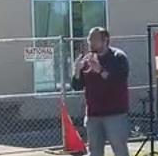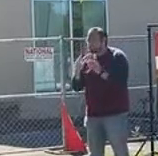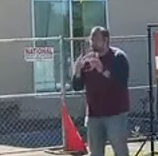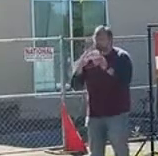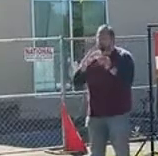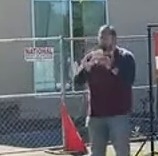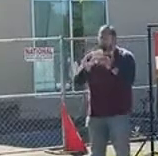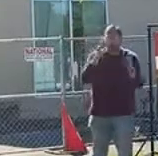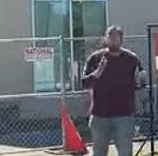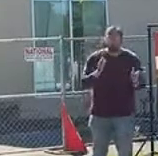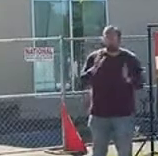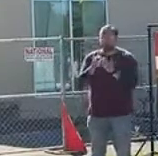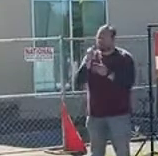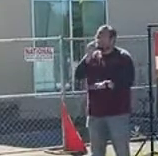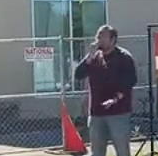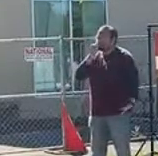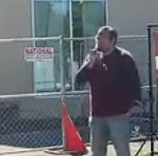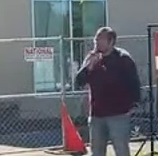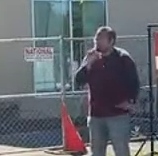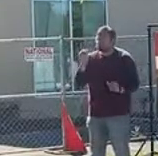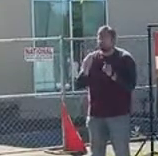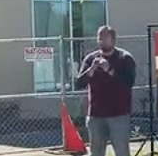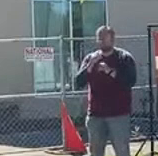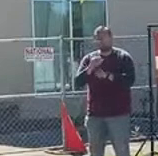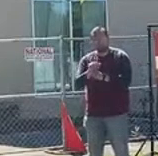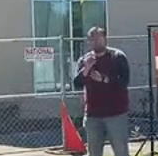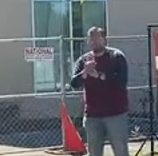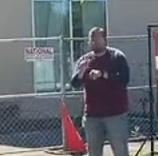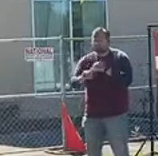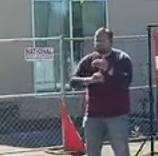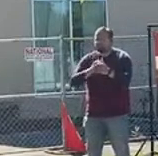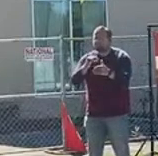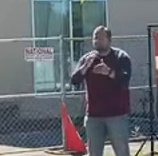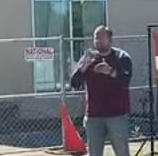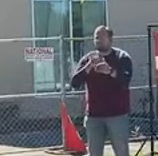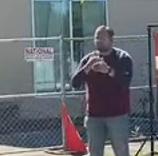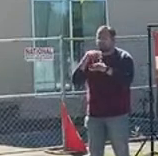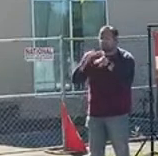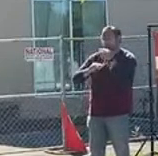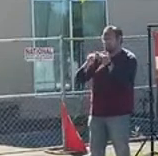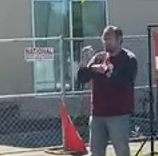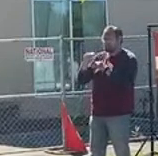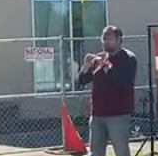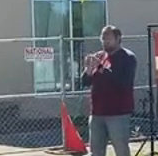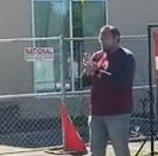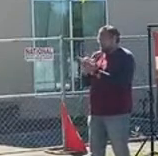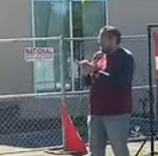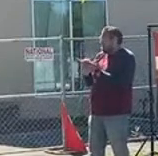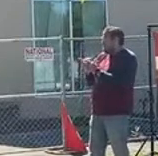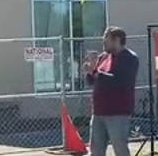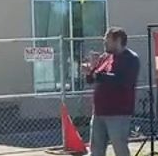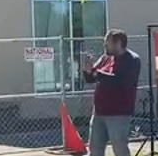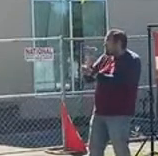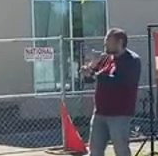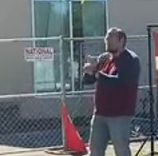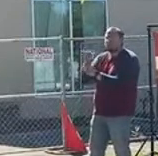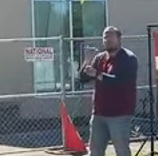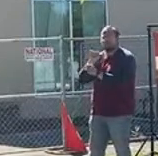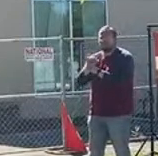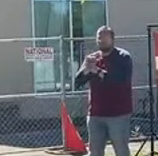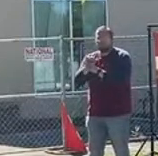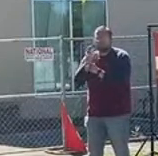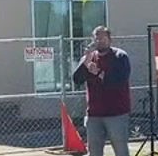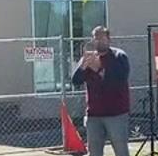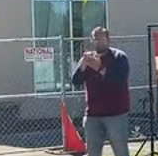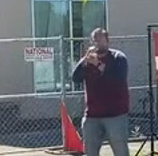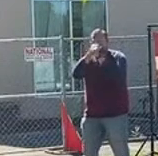being patient with the work as it progresses, and to all of our construction crews that are on the job sites making this a reality for